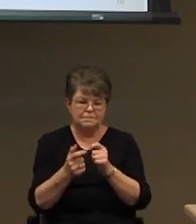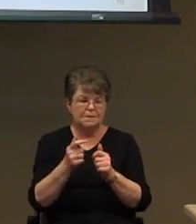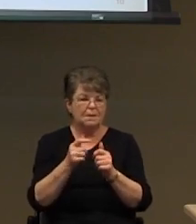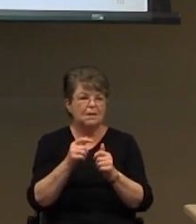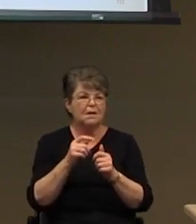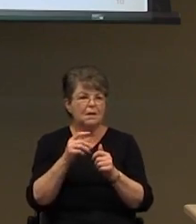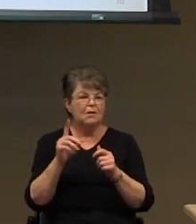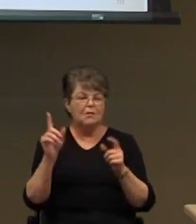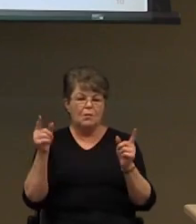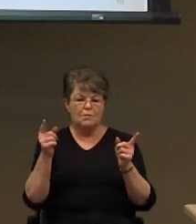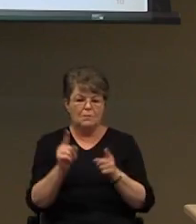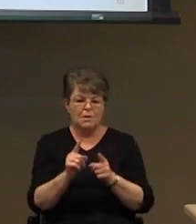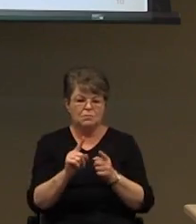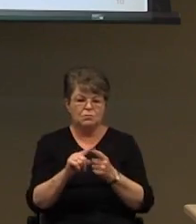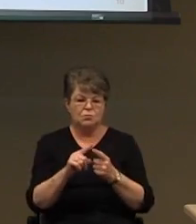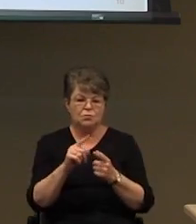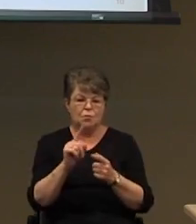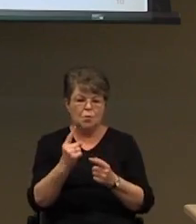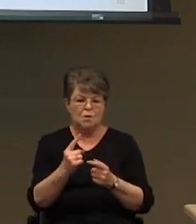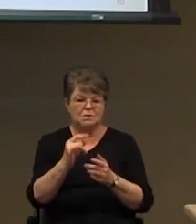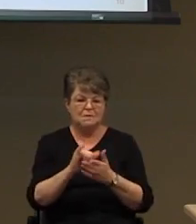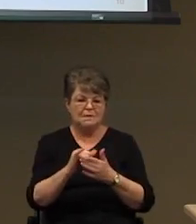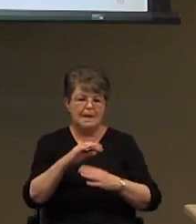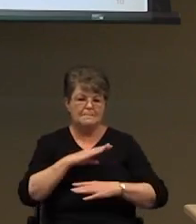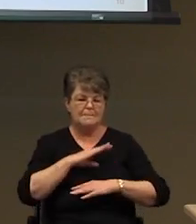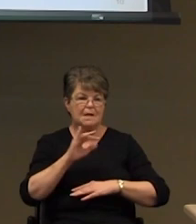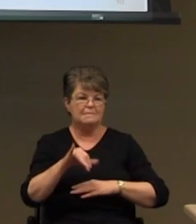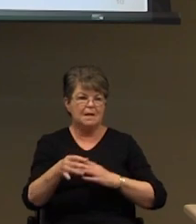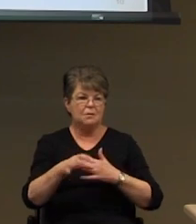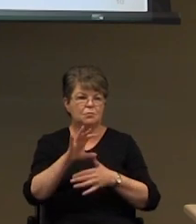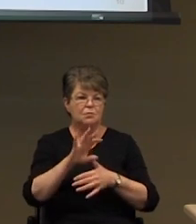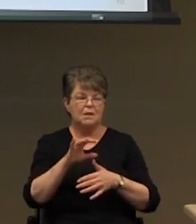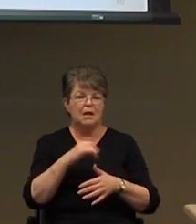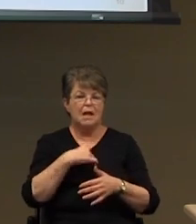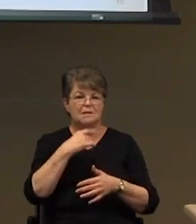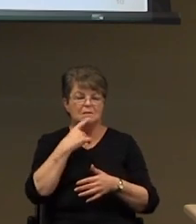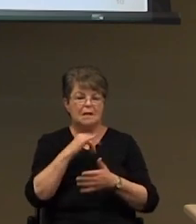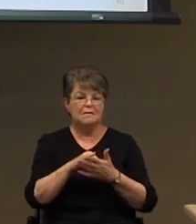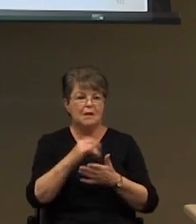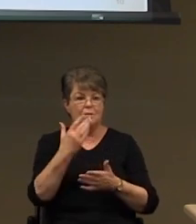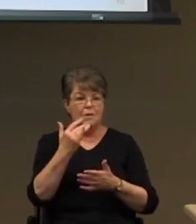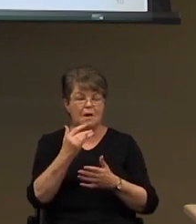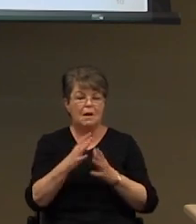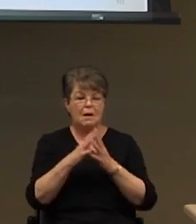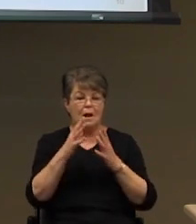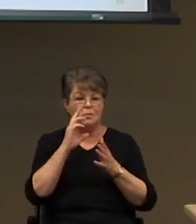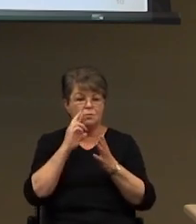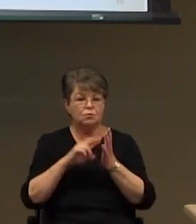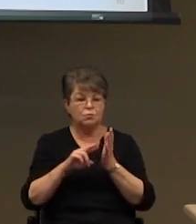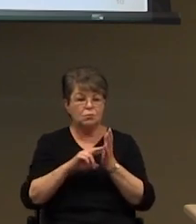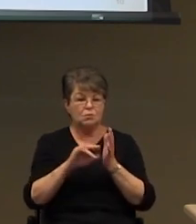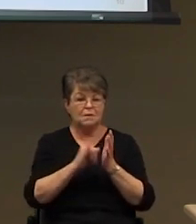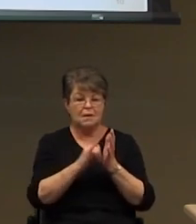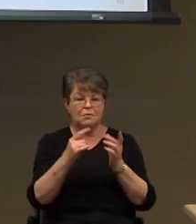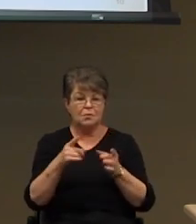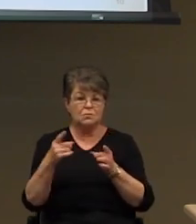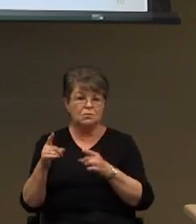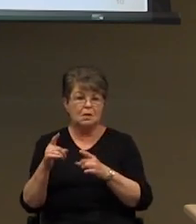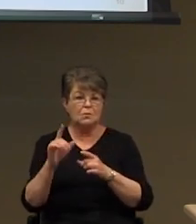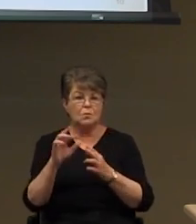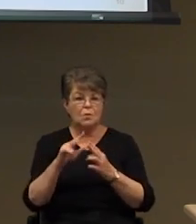and only bring back to them the ones that meet the criteria. I say that to say is a lot of the research that goes on about whether or